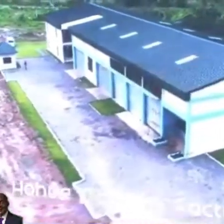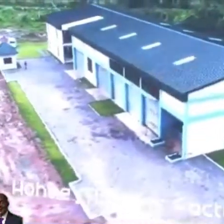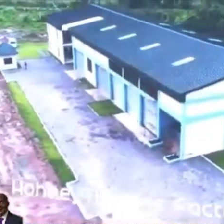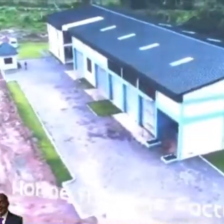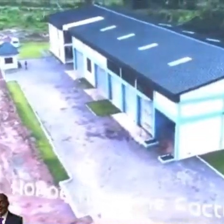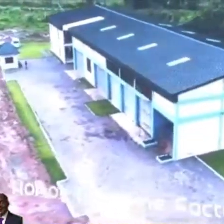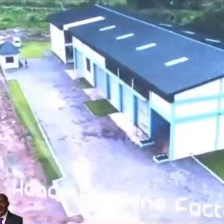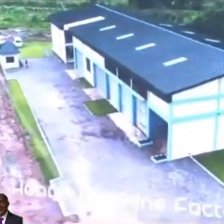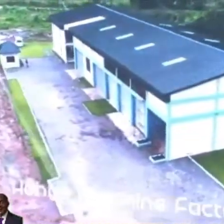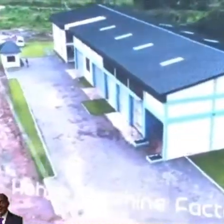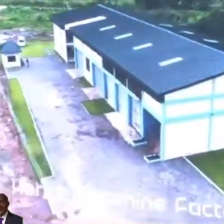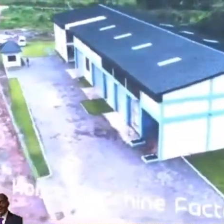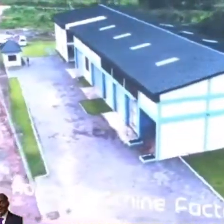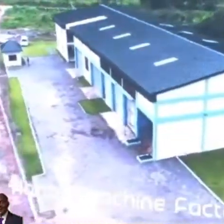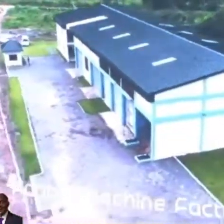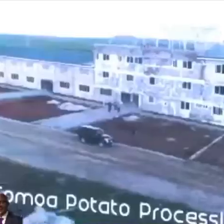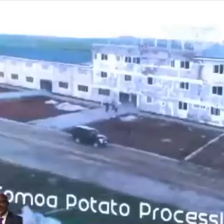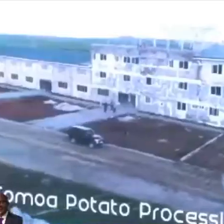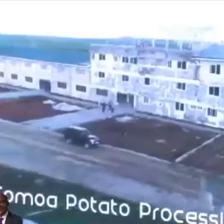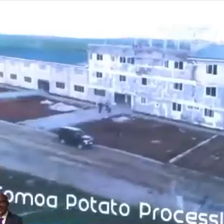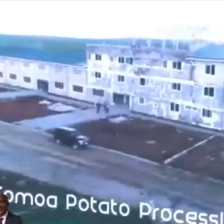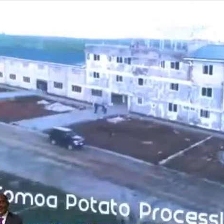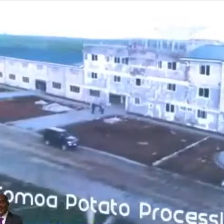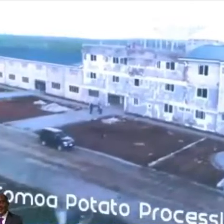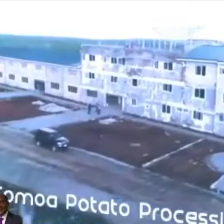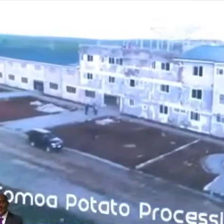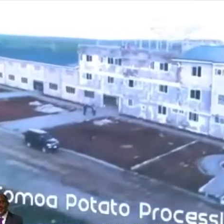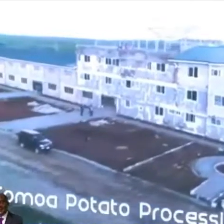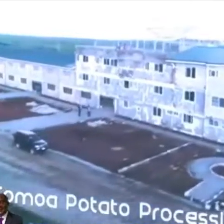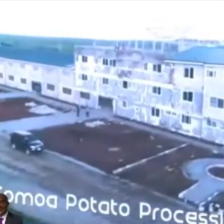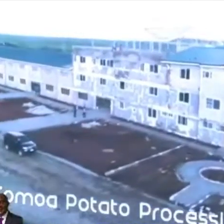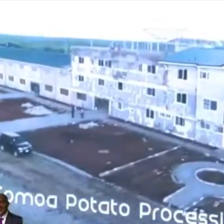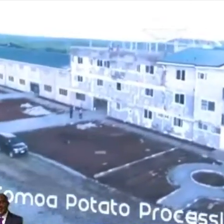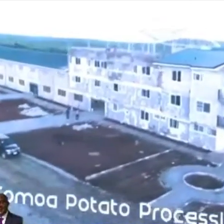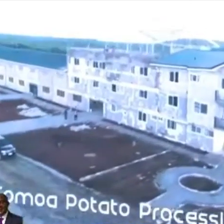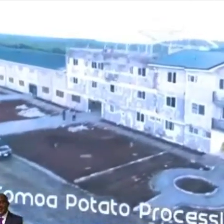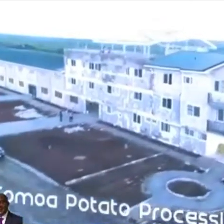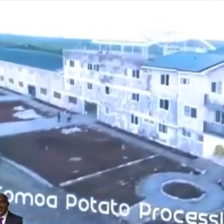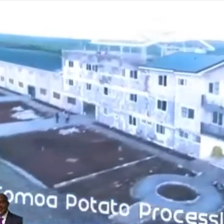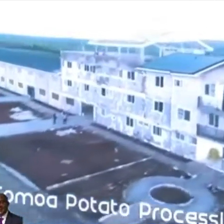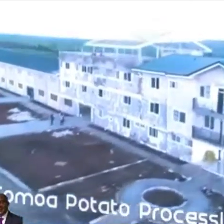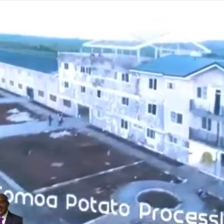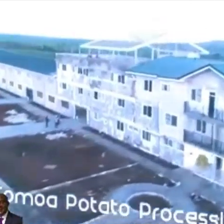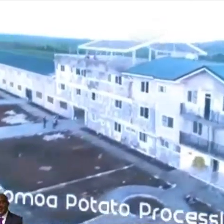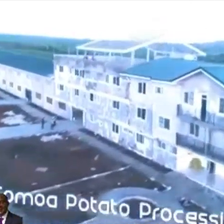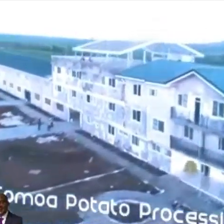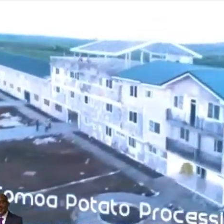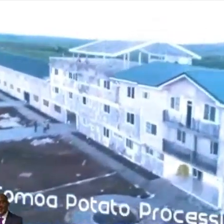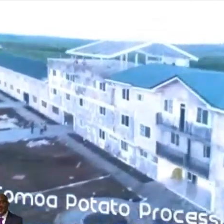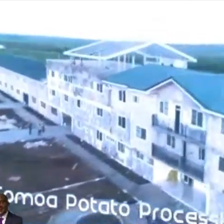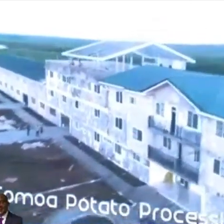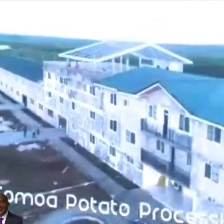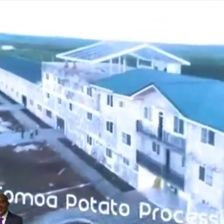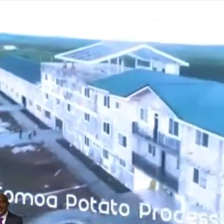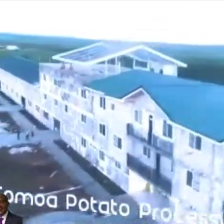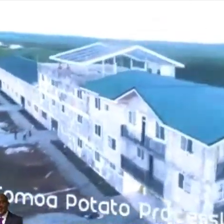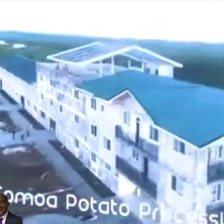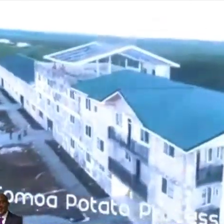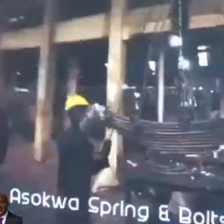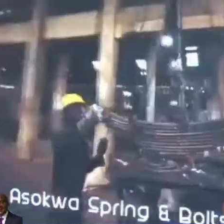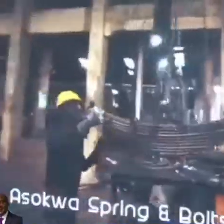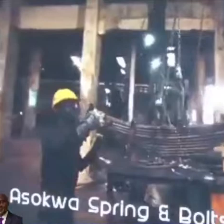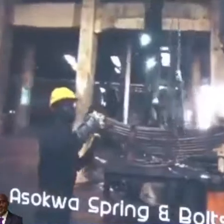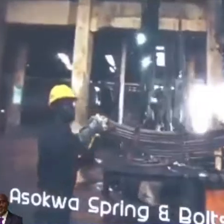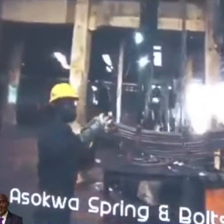Arguably, economies are driven by industry, and industries are a collection of small and big factories. Indeed, for